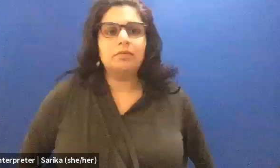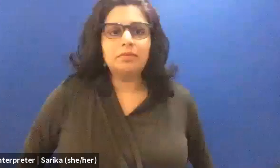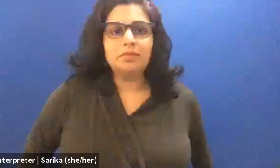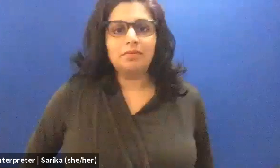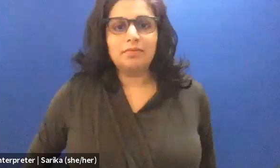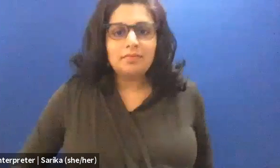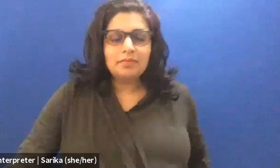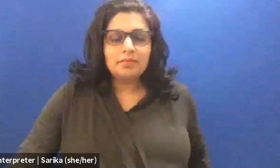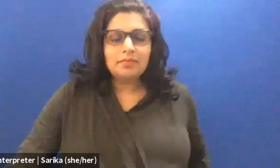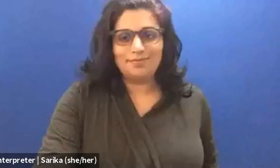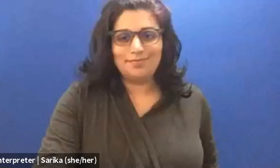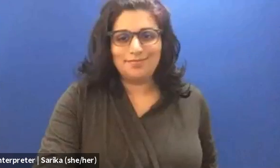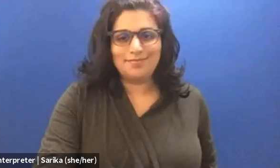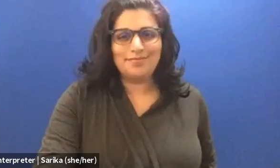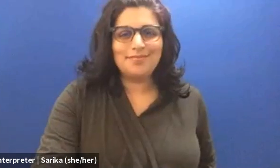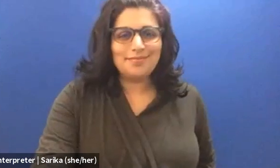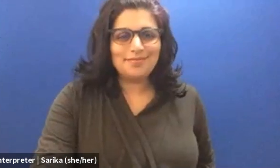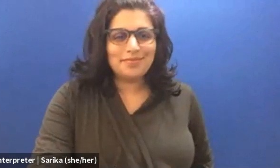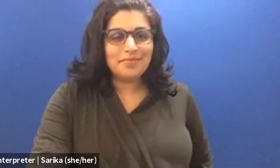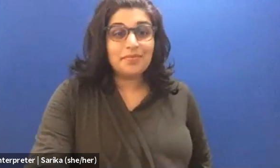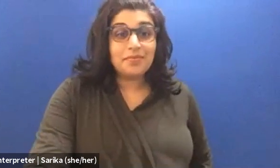if I put